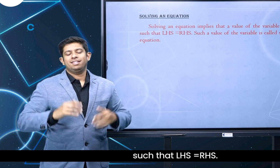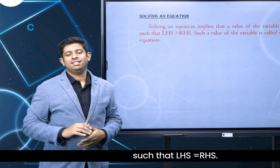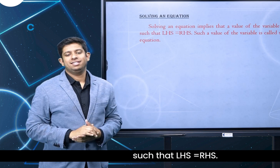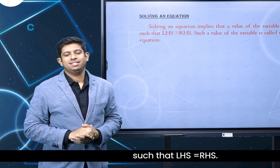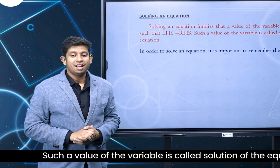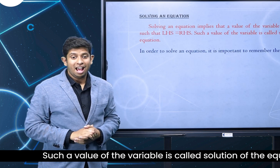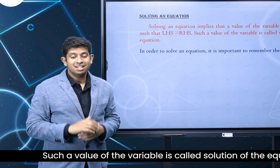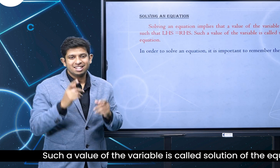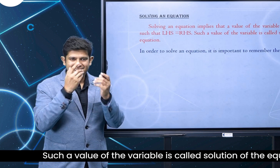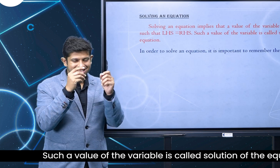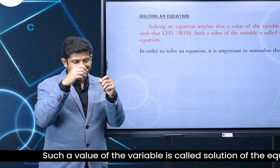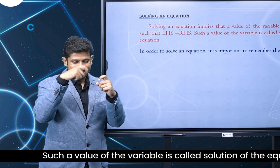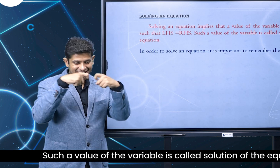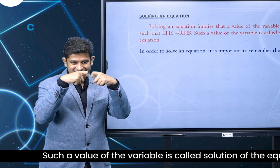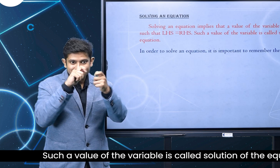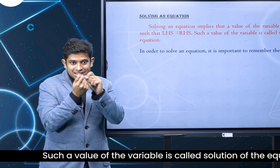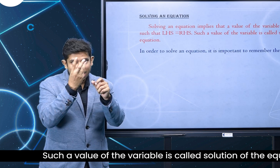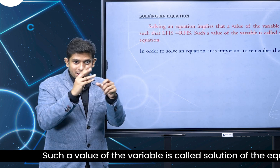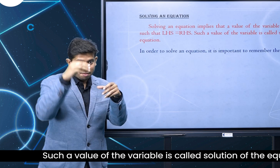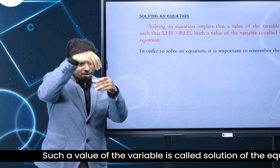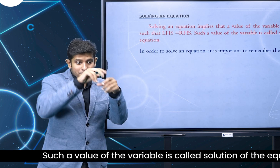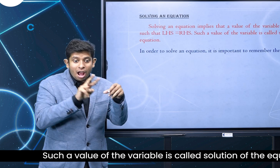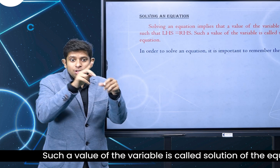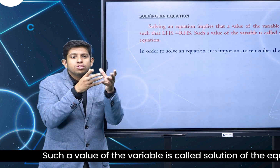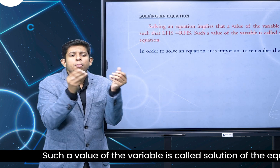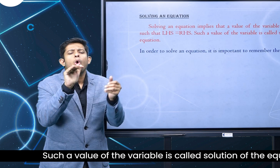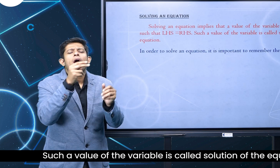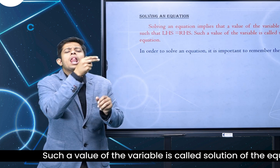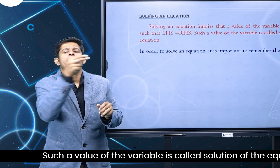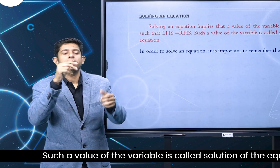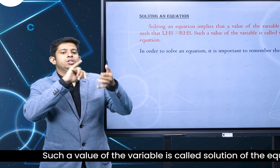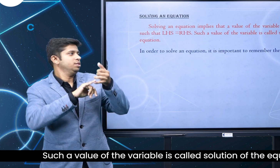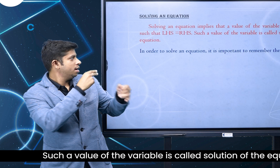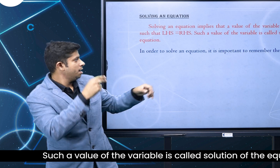RHS. Such a value of the variable is called solution of the equation.